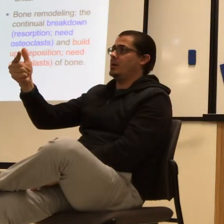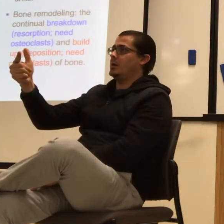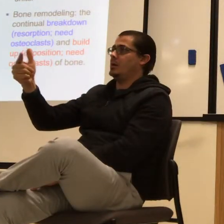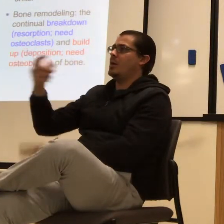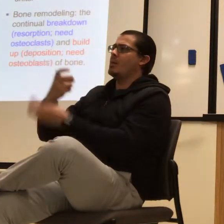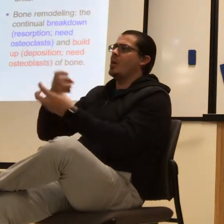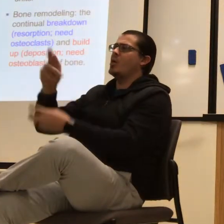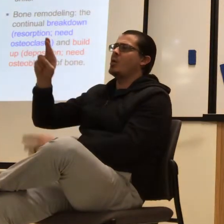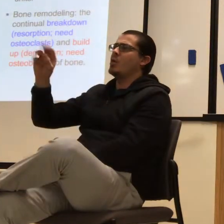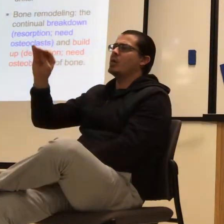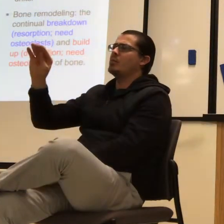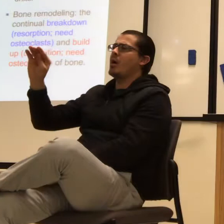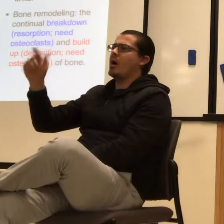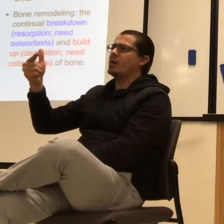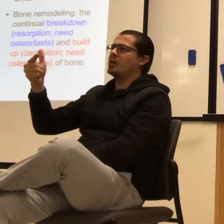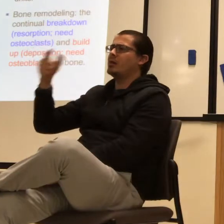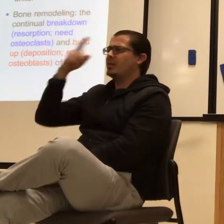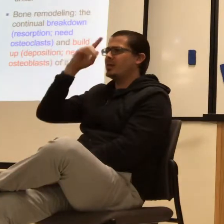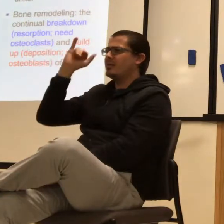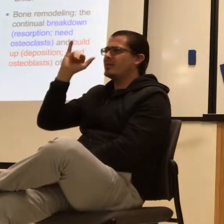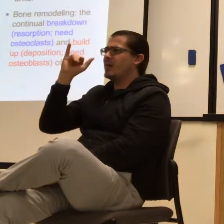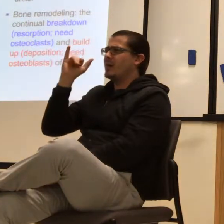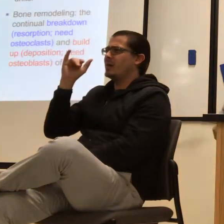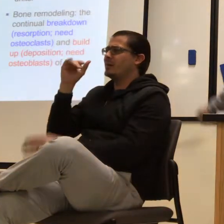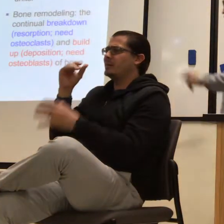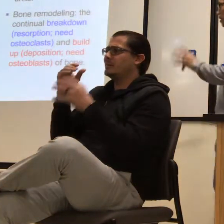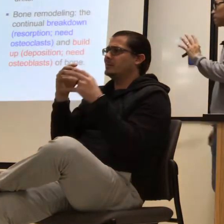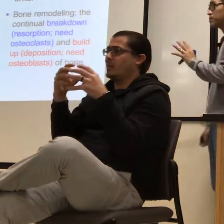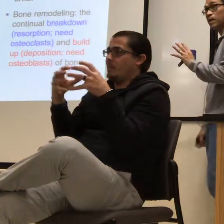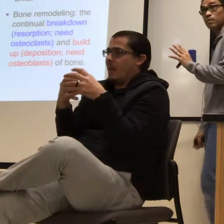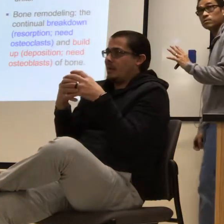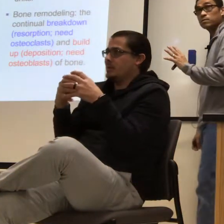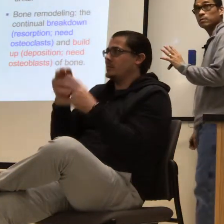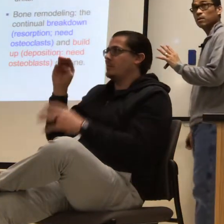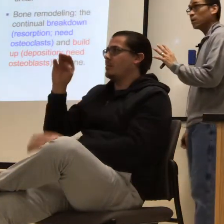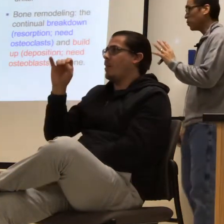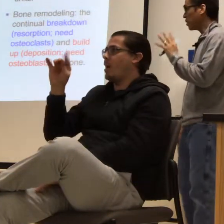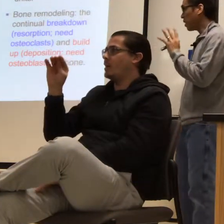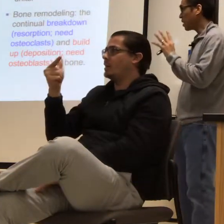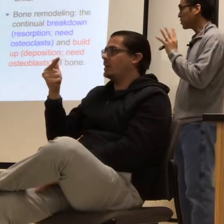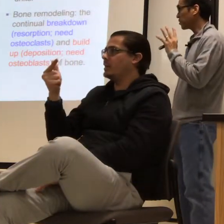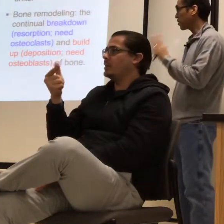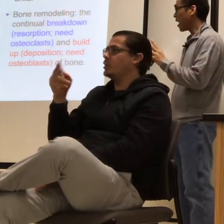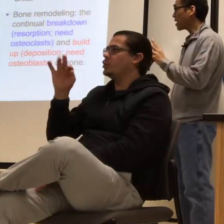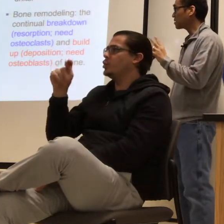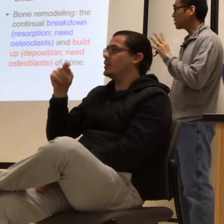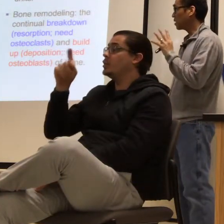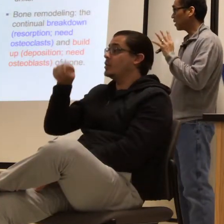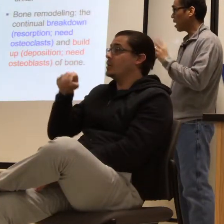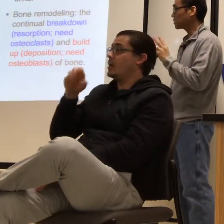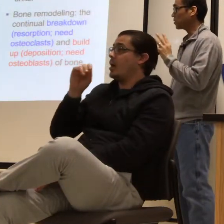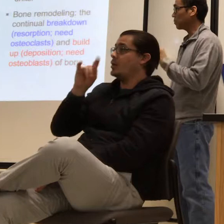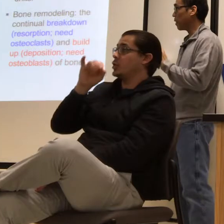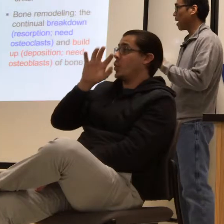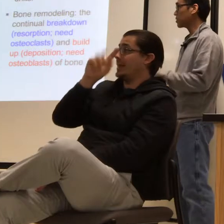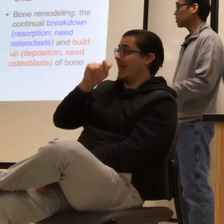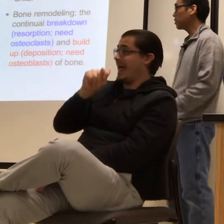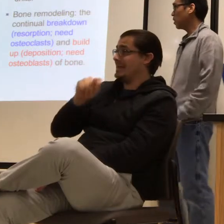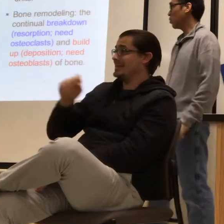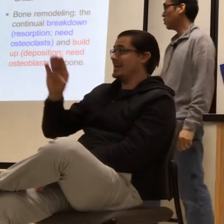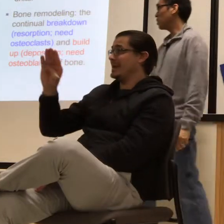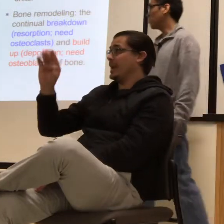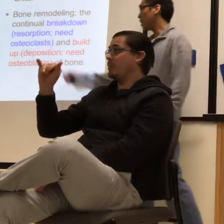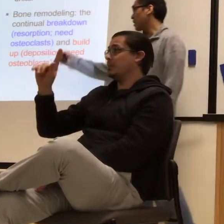think of it as packets of remodeling units. And think of the cells. You need osteoclast and